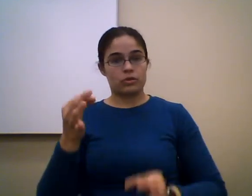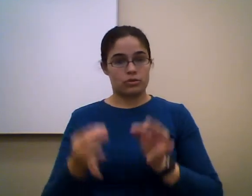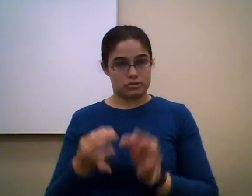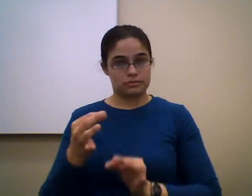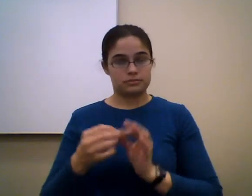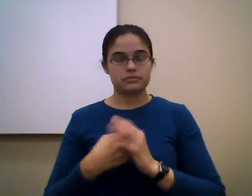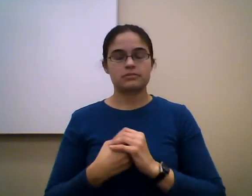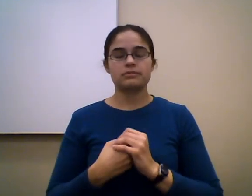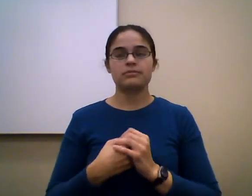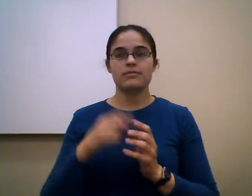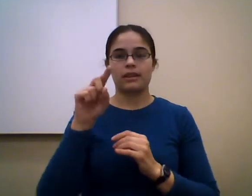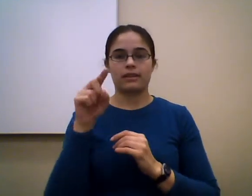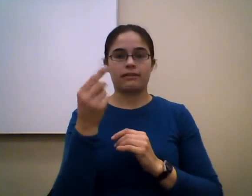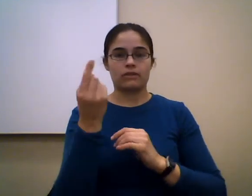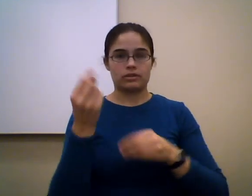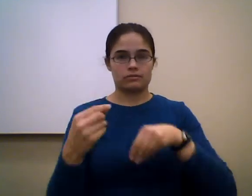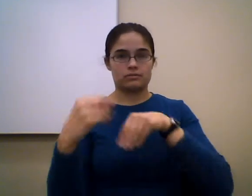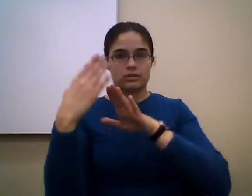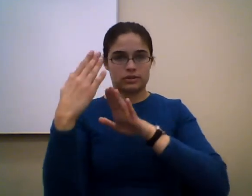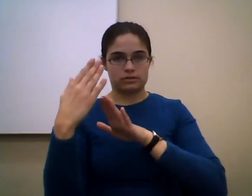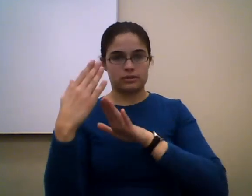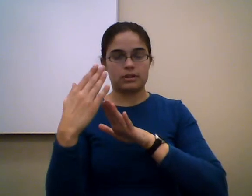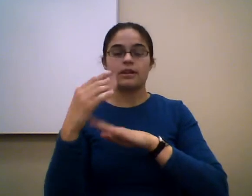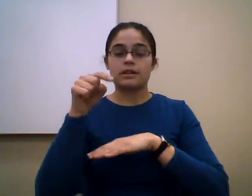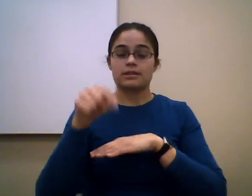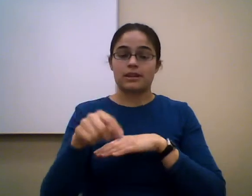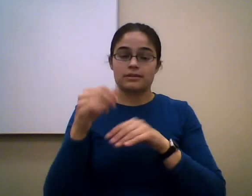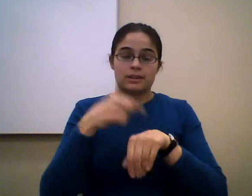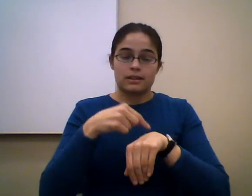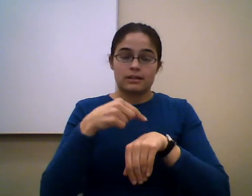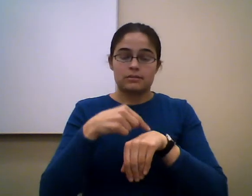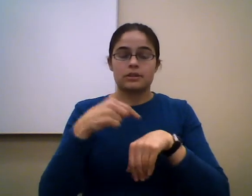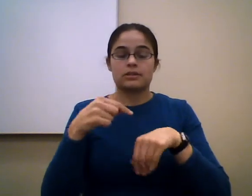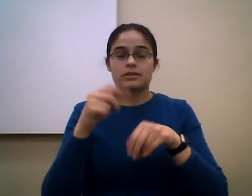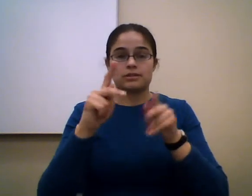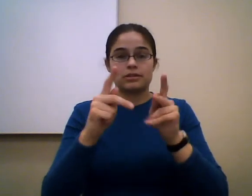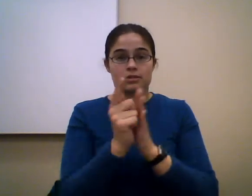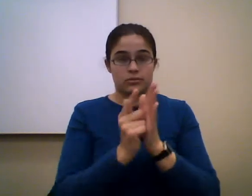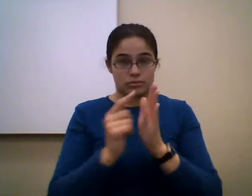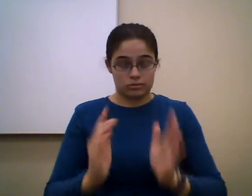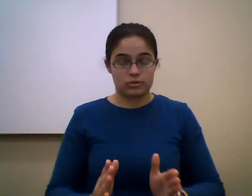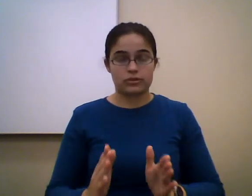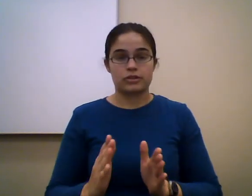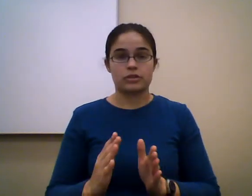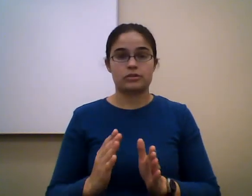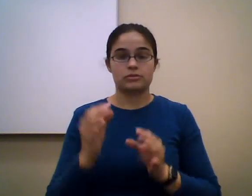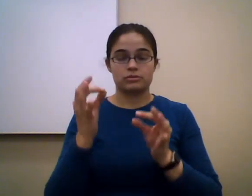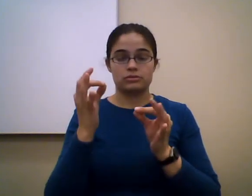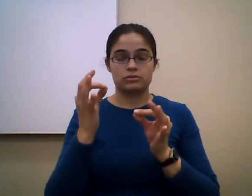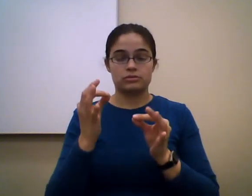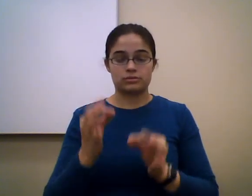that time, the prosecutor will determine whether or not there is probable cause to believe that this